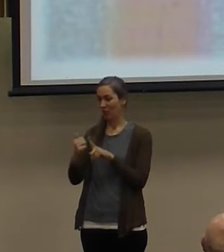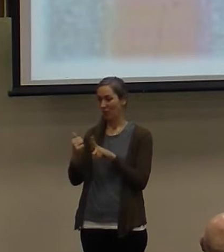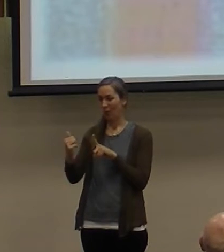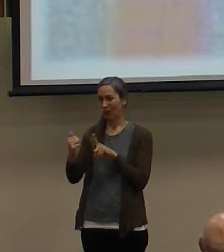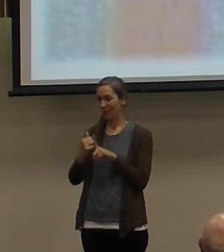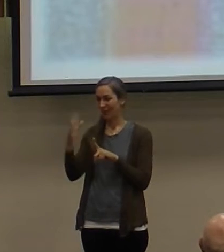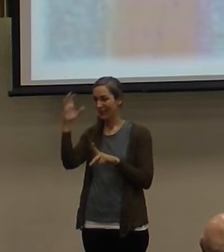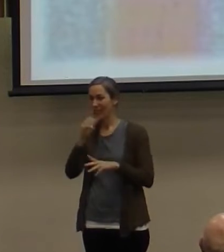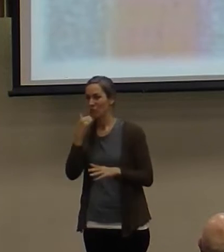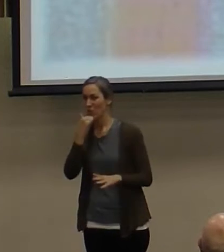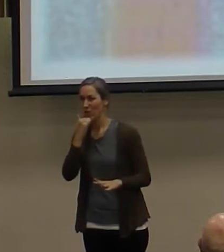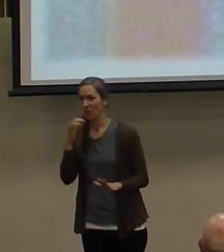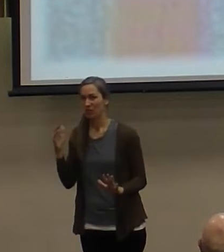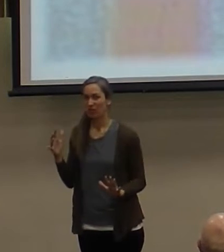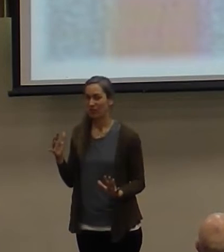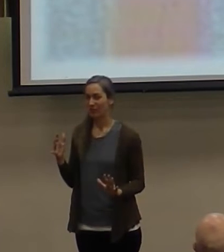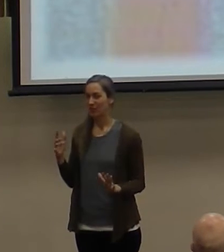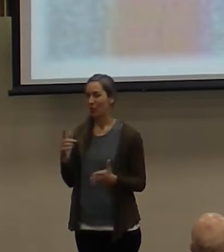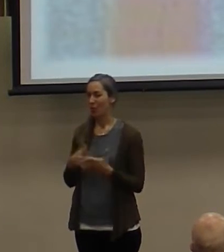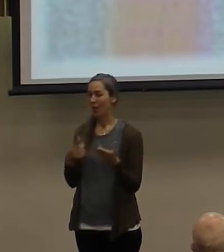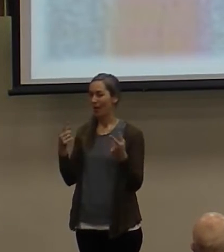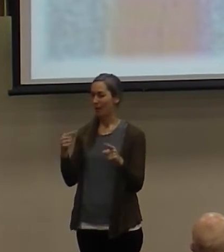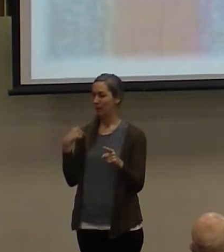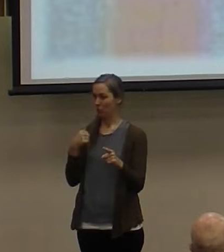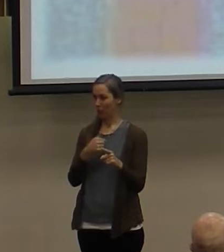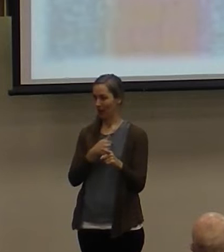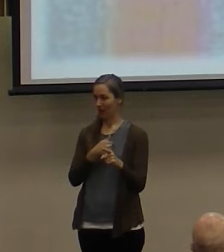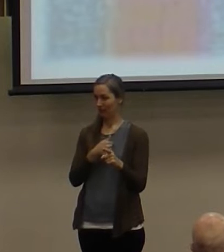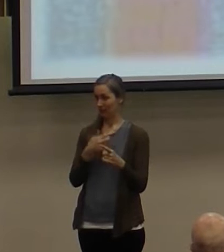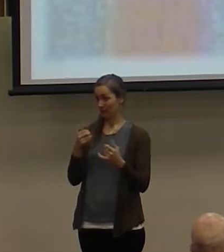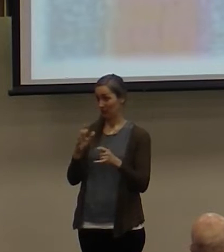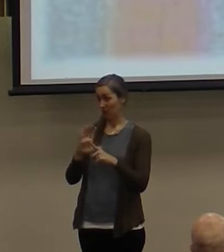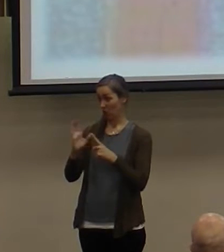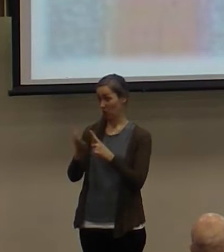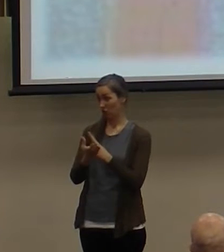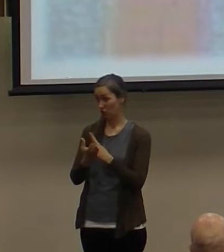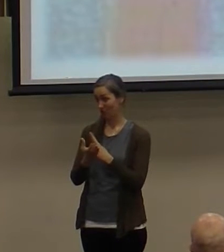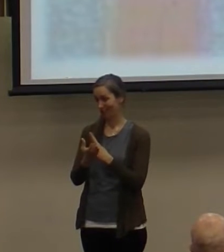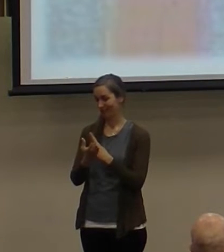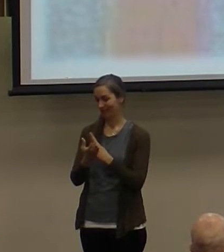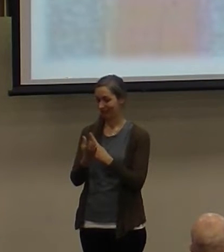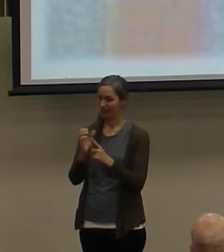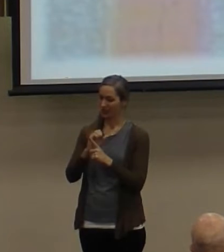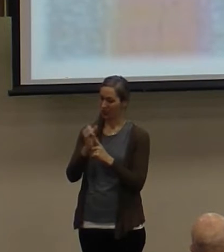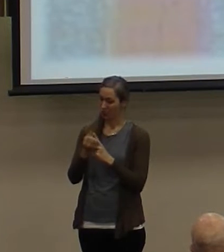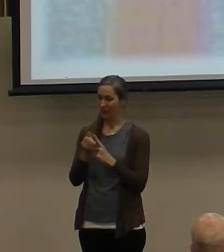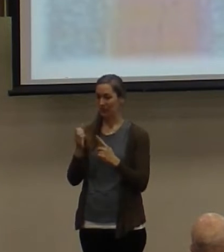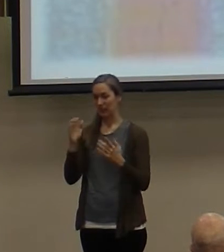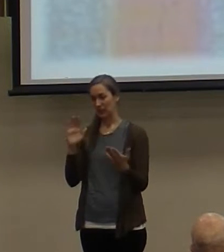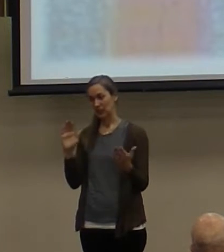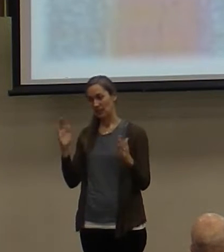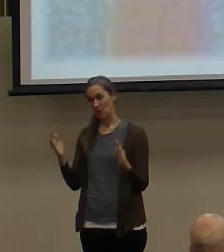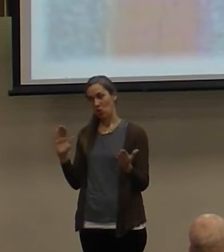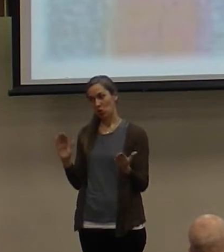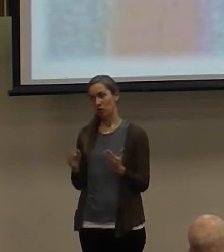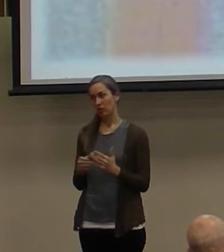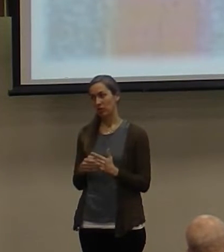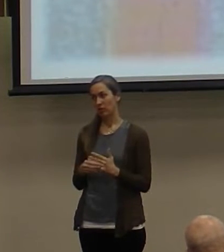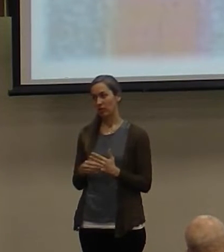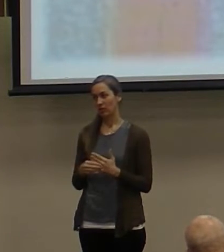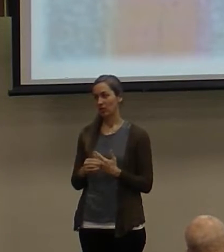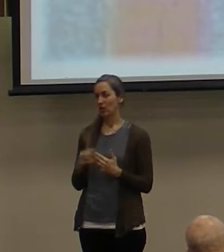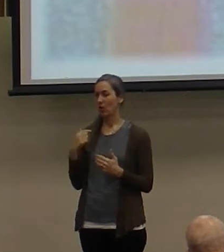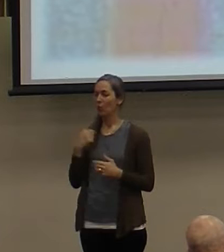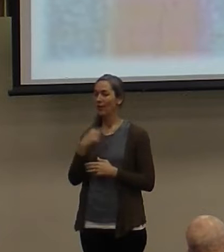in our culture is we kind of find ourselves in the same place. We think to ourselves that if we had the